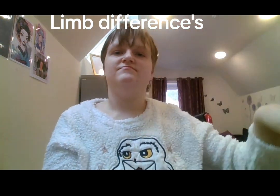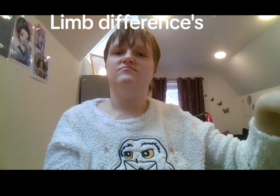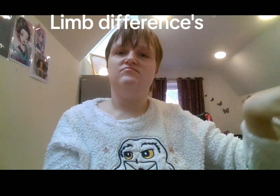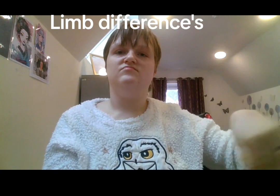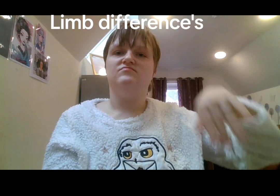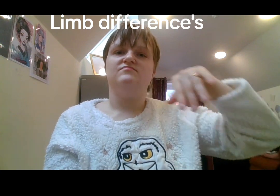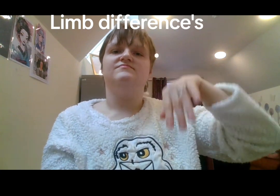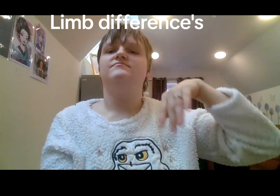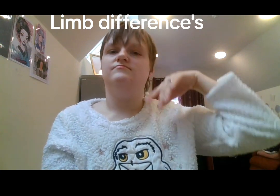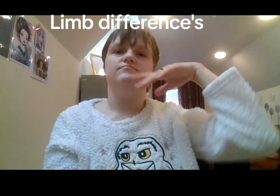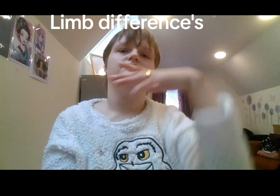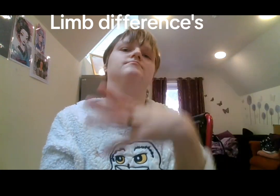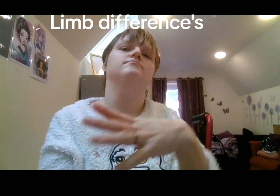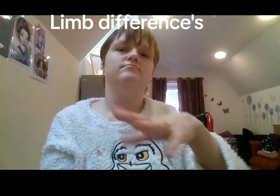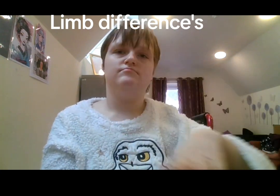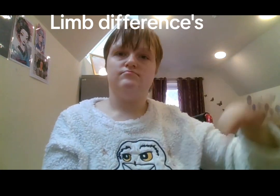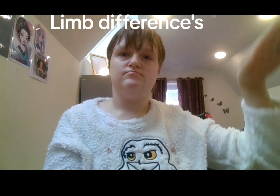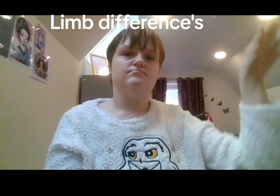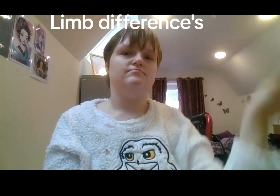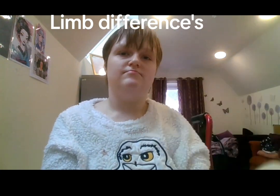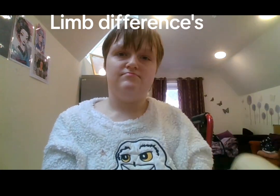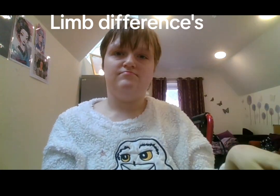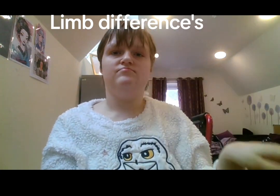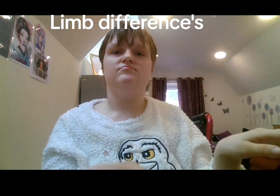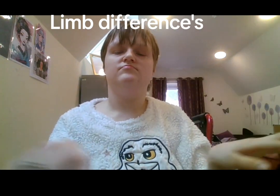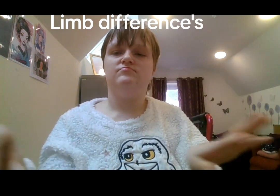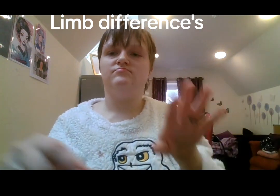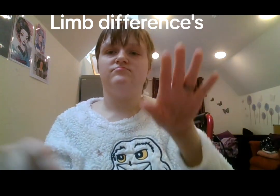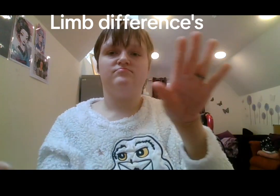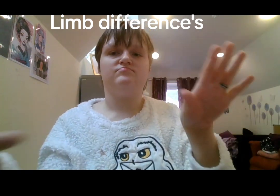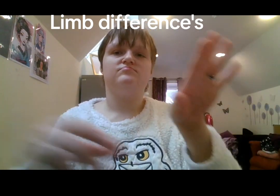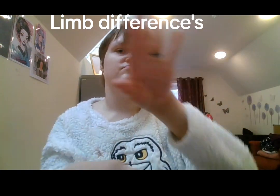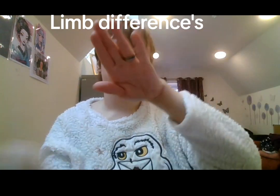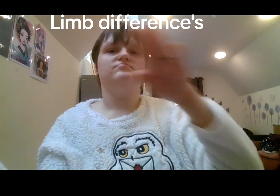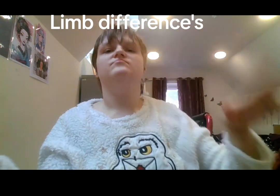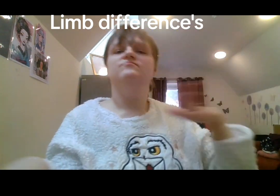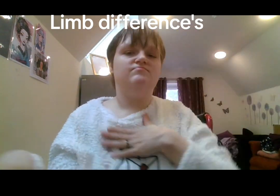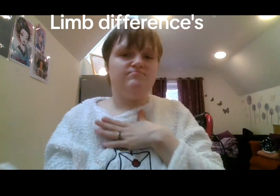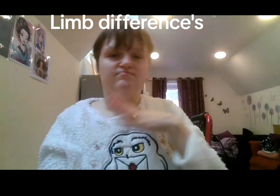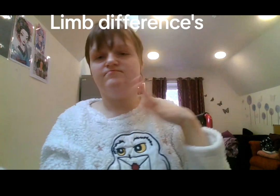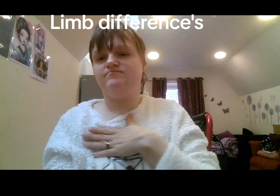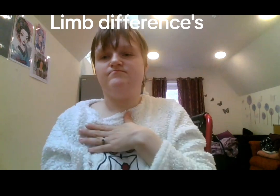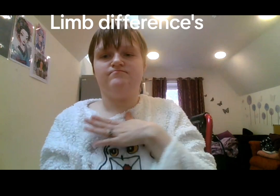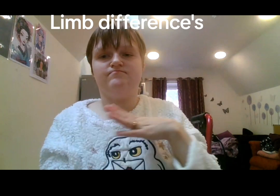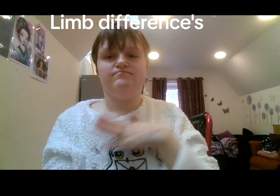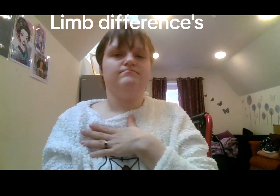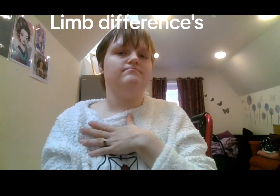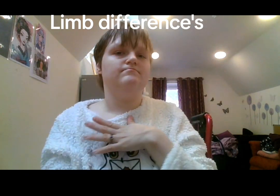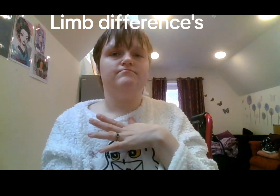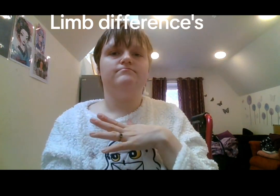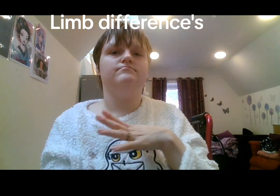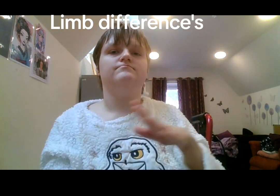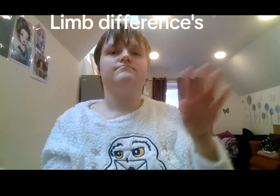videos that I bring out and all new products that I bring out on my website. And